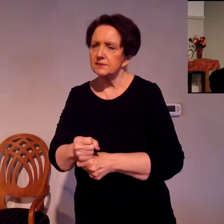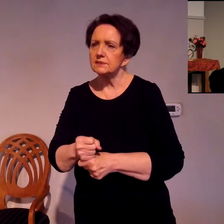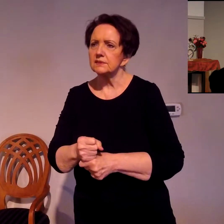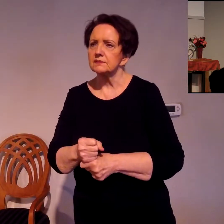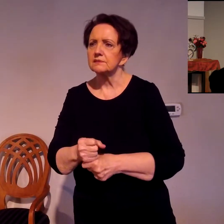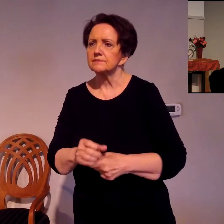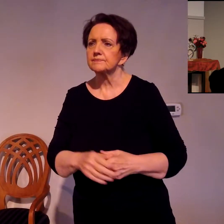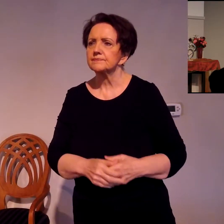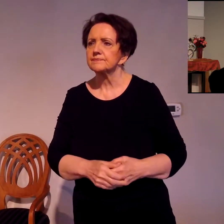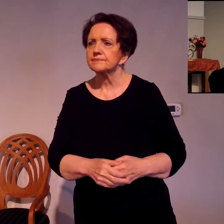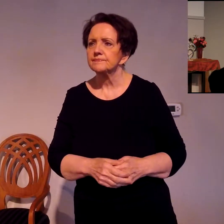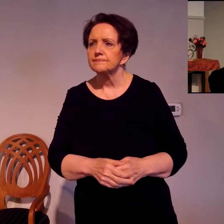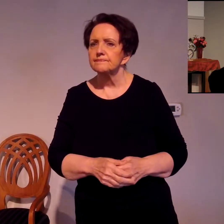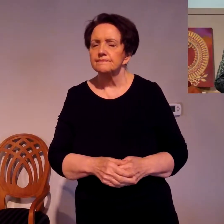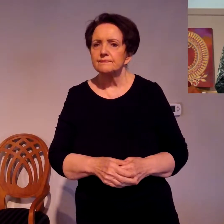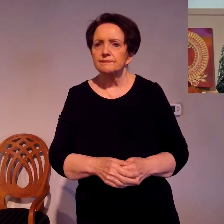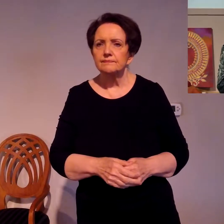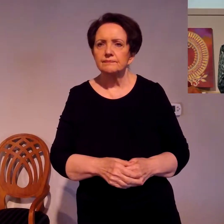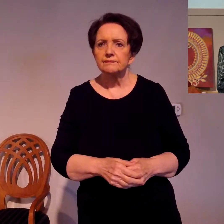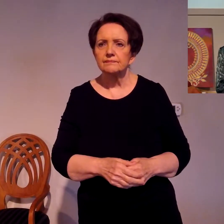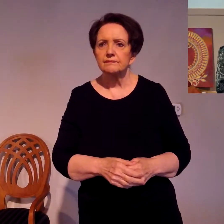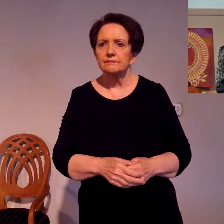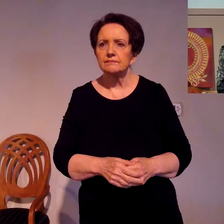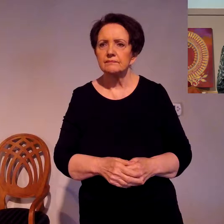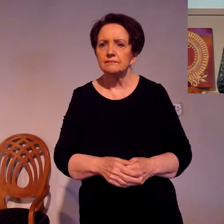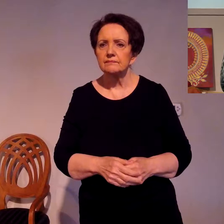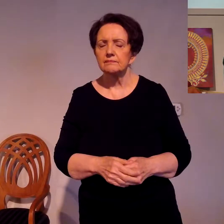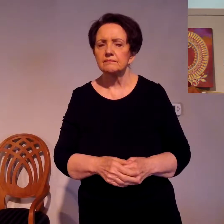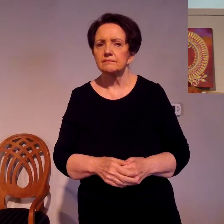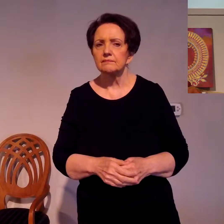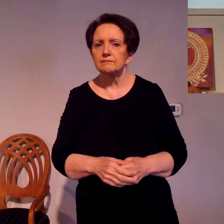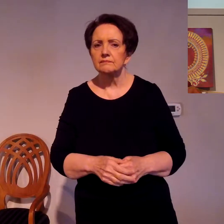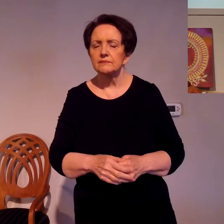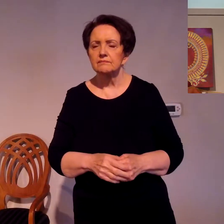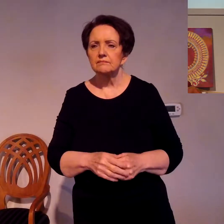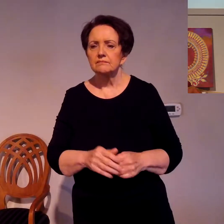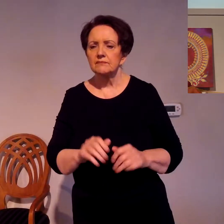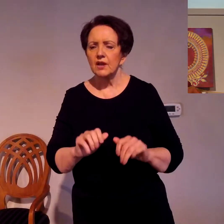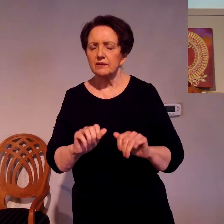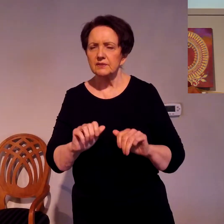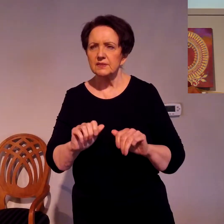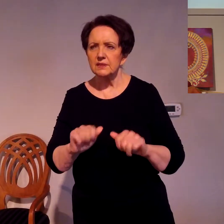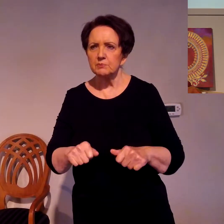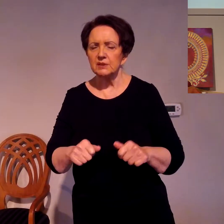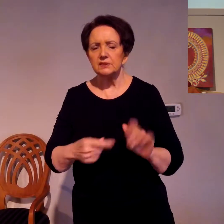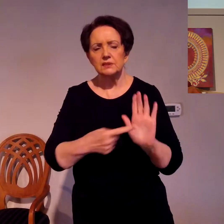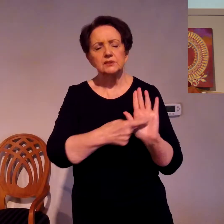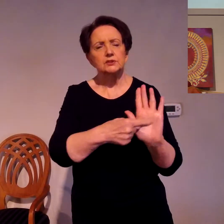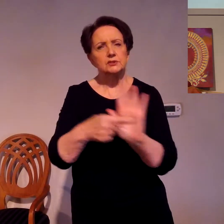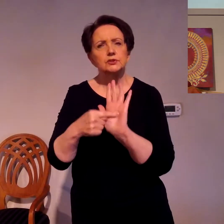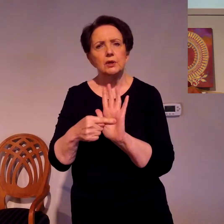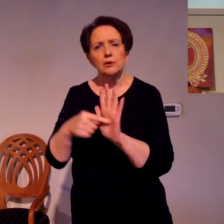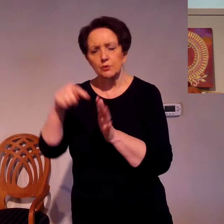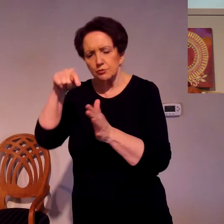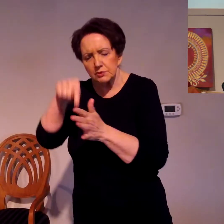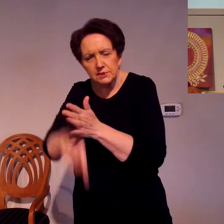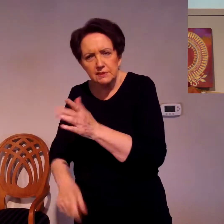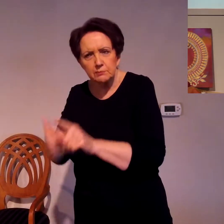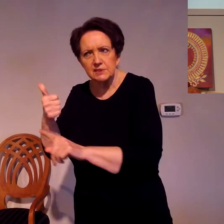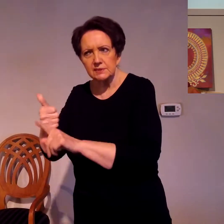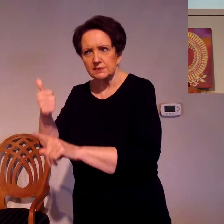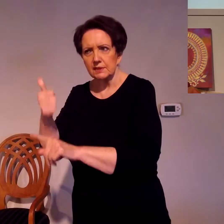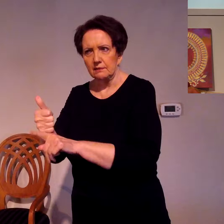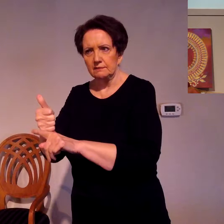trusting, right? There's an ability for us to show our deepest selves and to see, and there's a